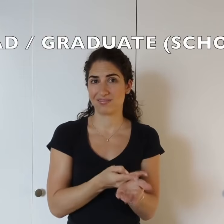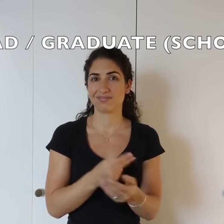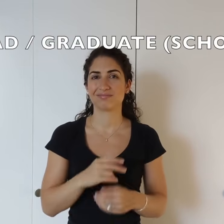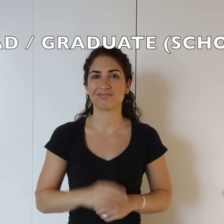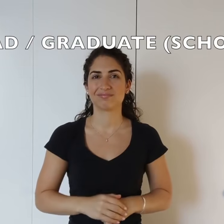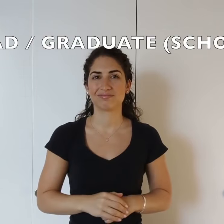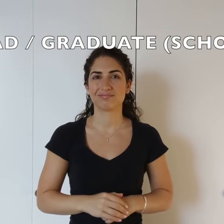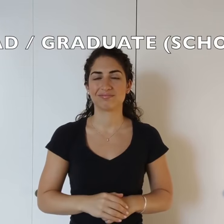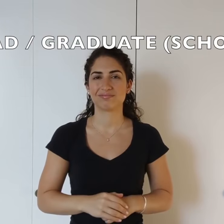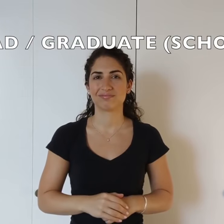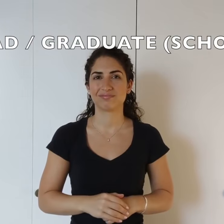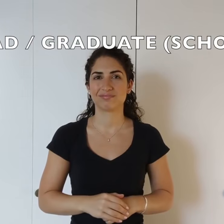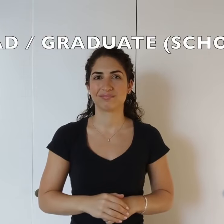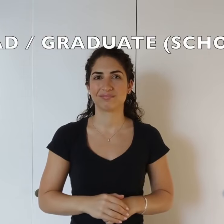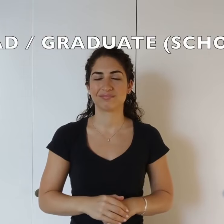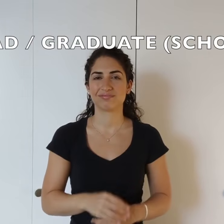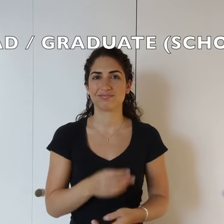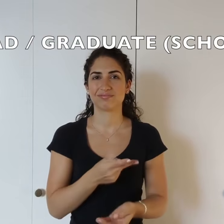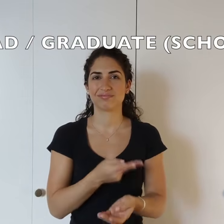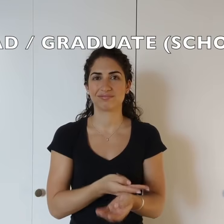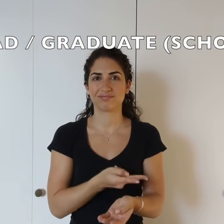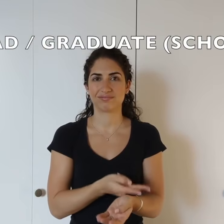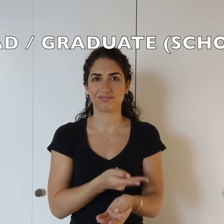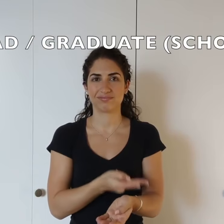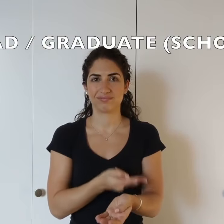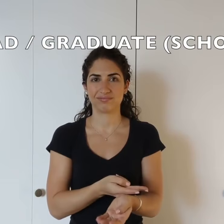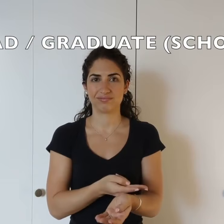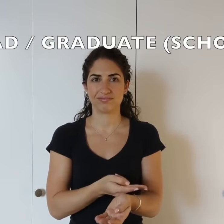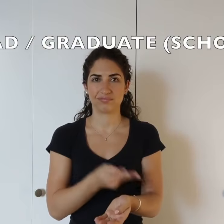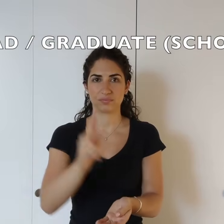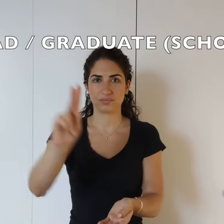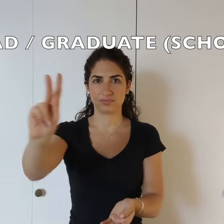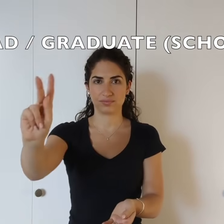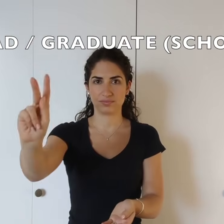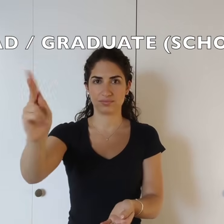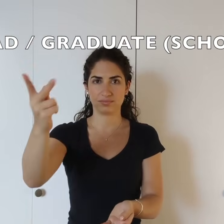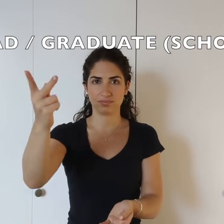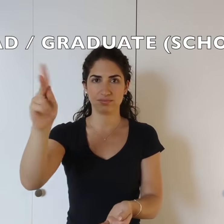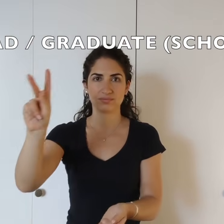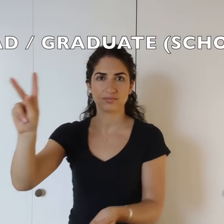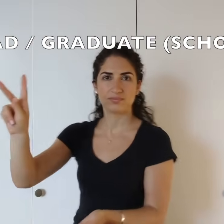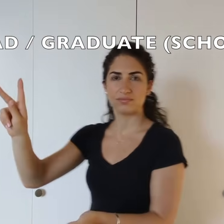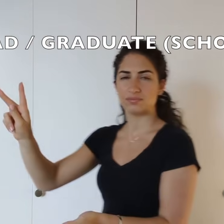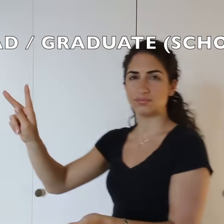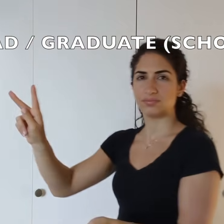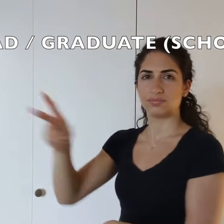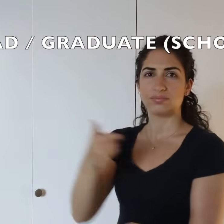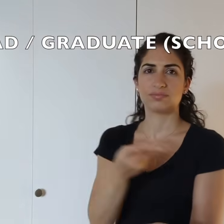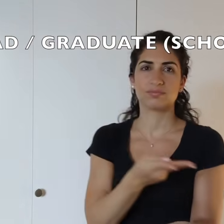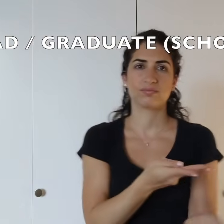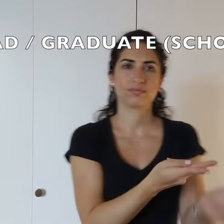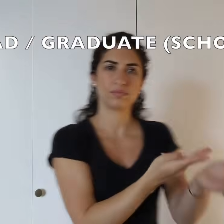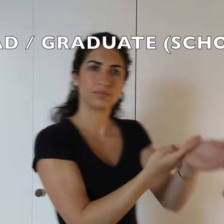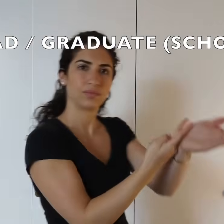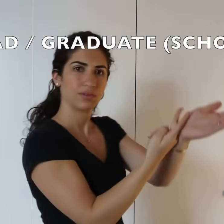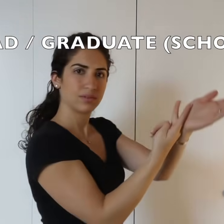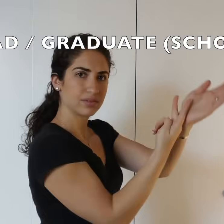Graduate or grad school, we sign like this. It's a 2 or a V-like hand shape on the